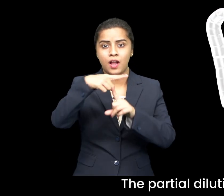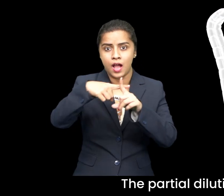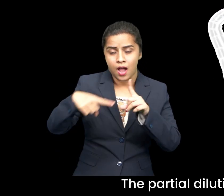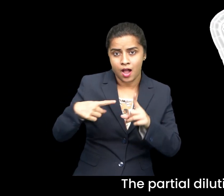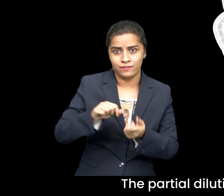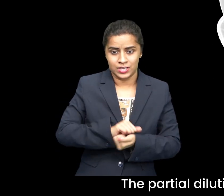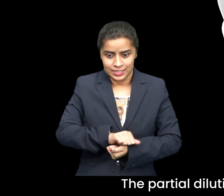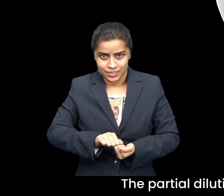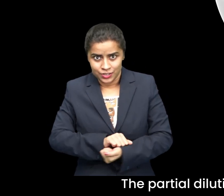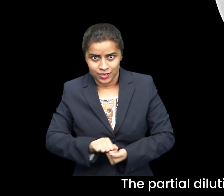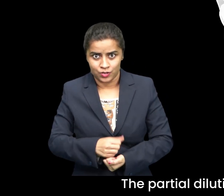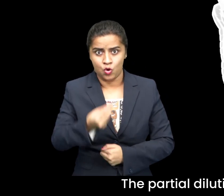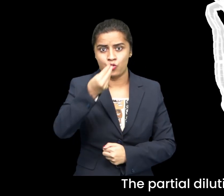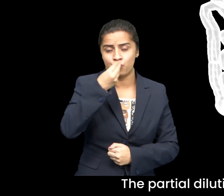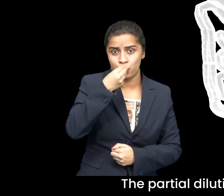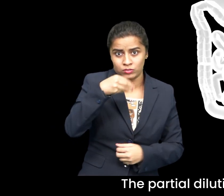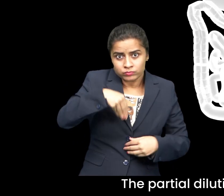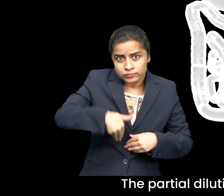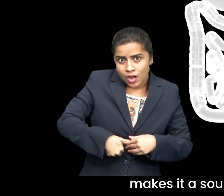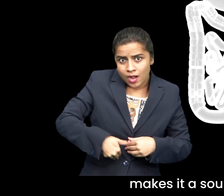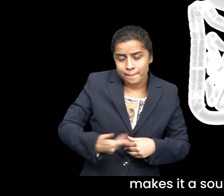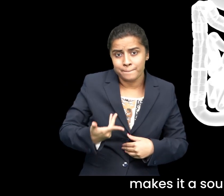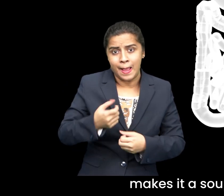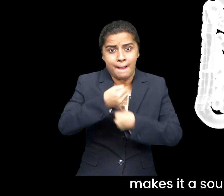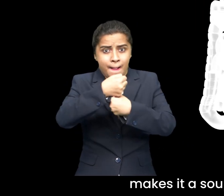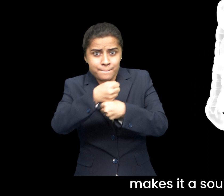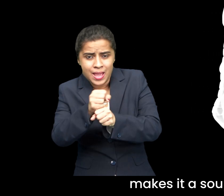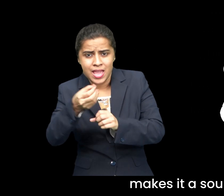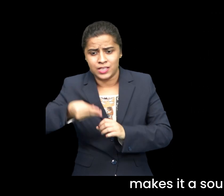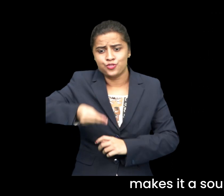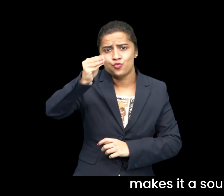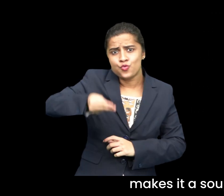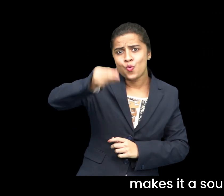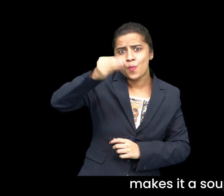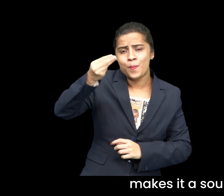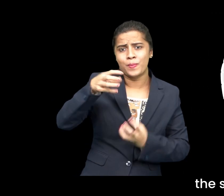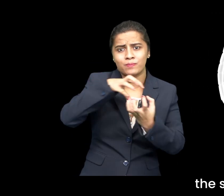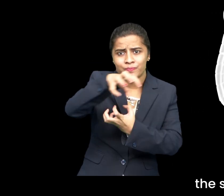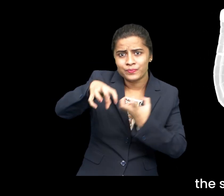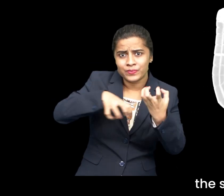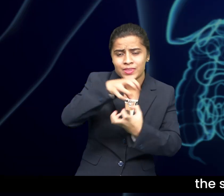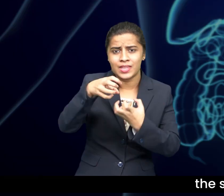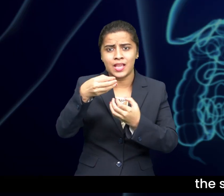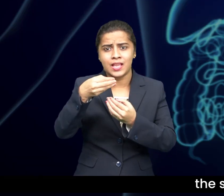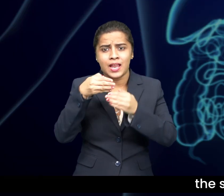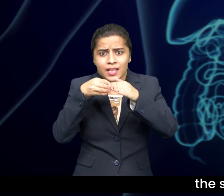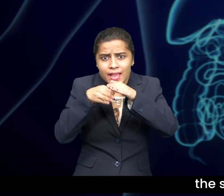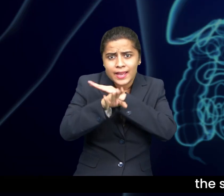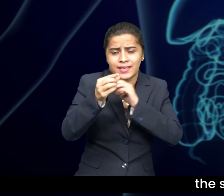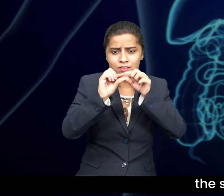The partial digestion of food in the stomach makes it a soup-like mixture and enters the small intestine.